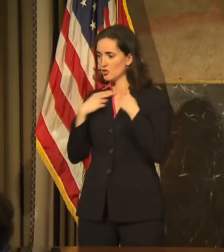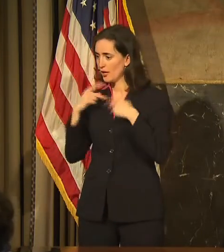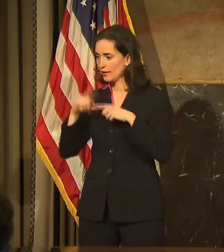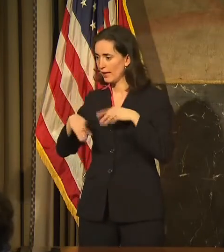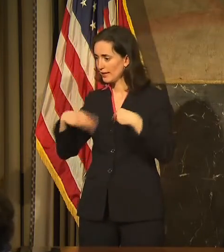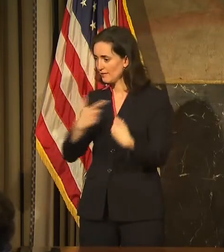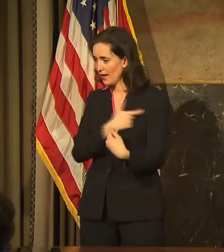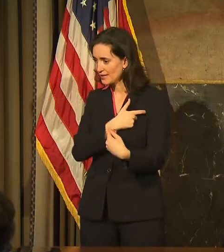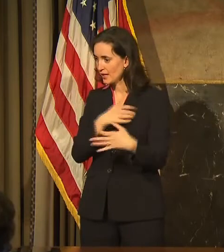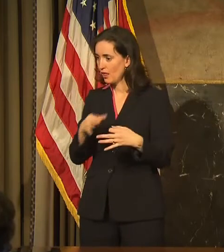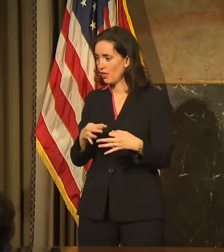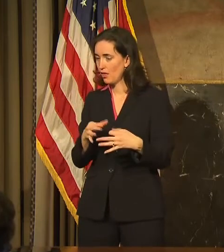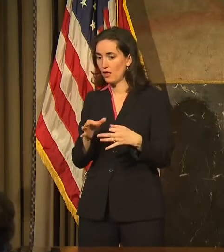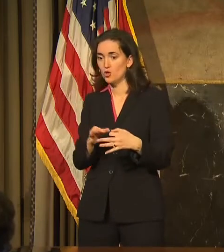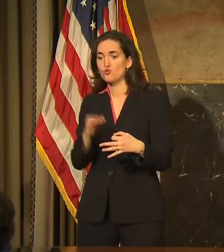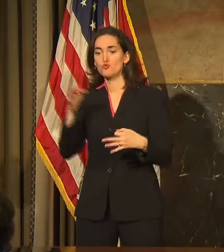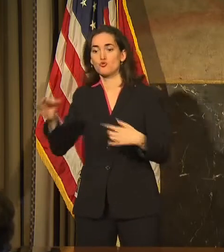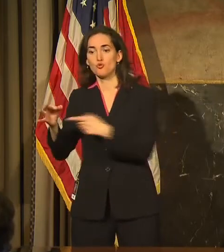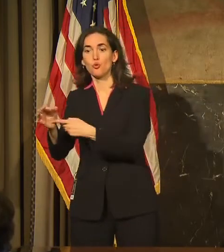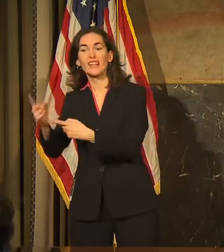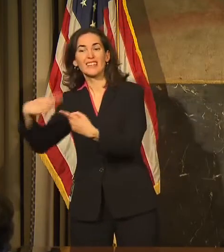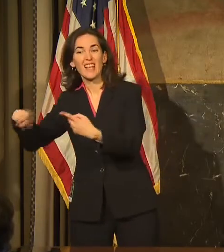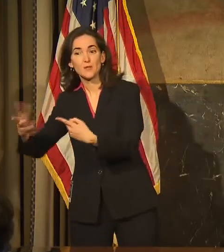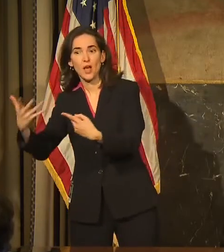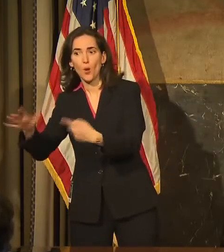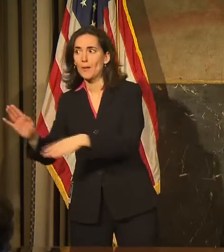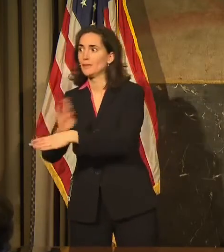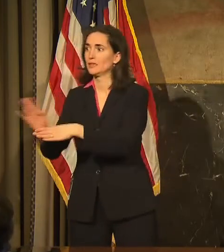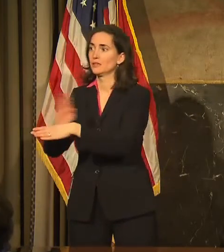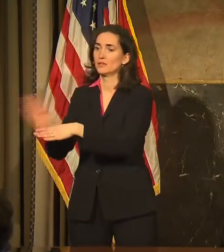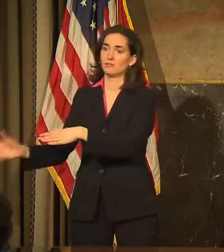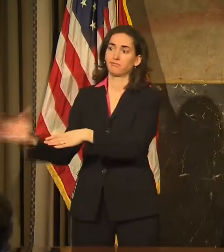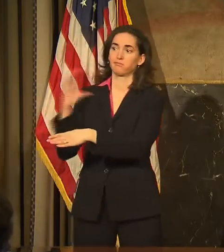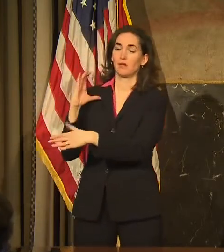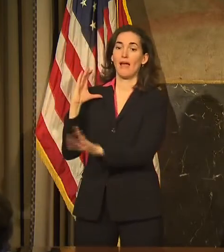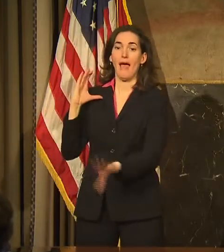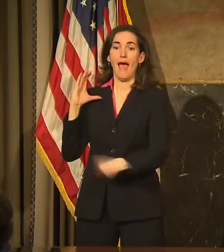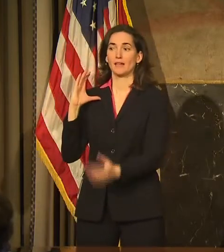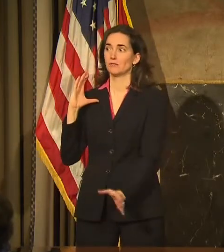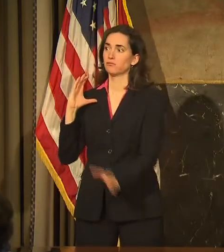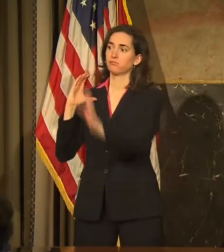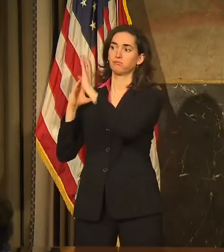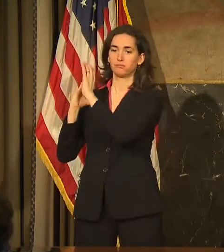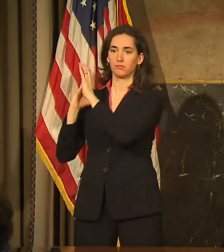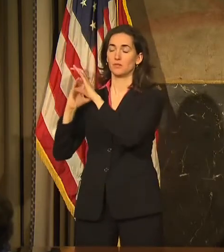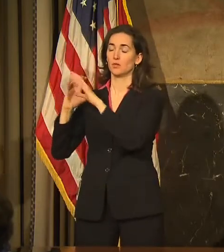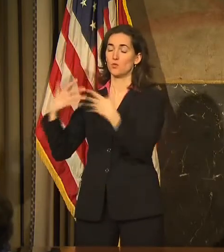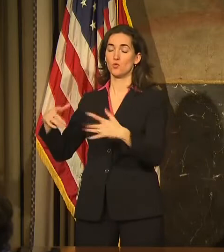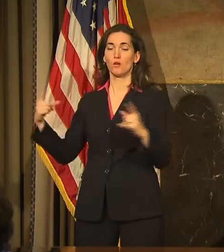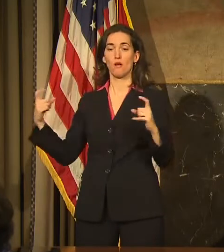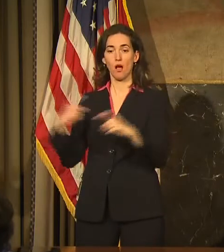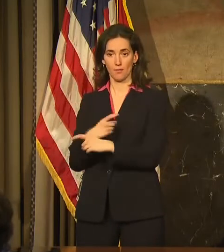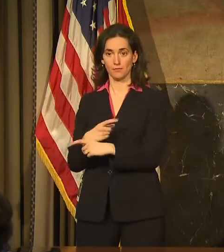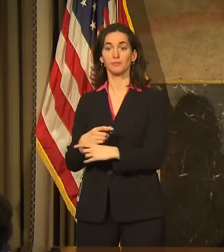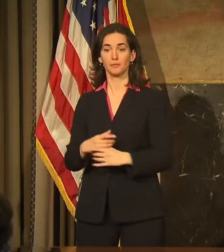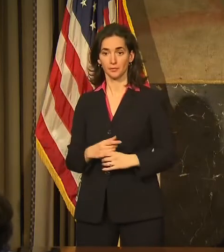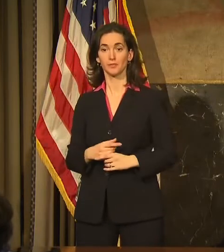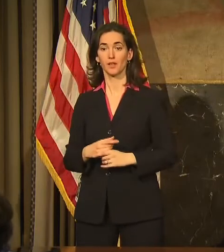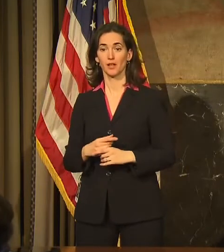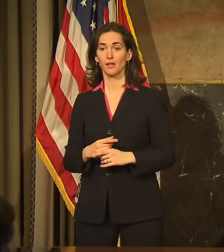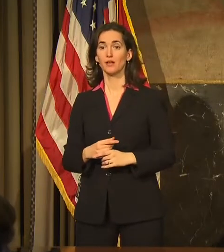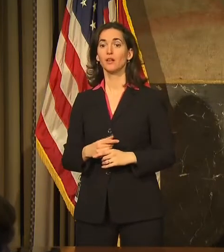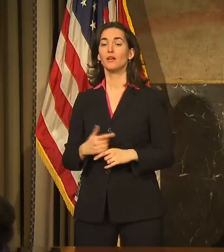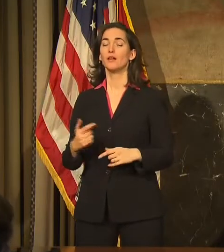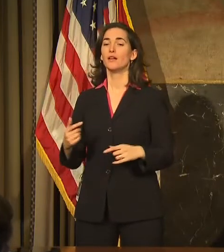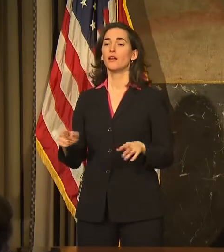week, when we were already going to get more doses than we've received at any point up to now. And then I